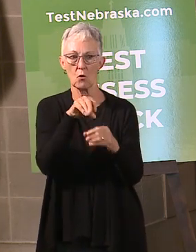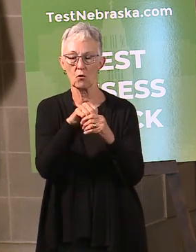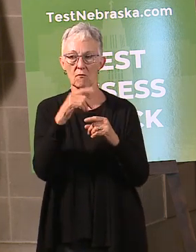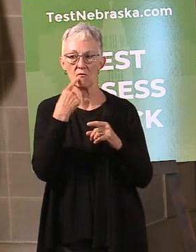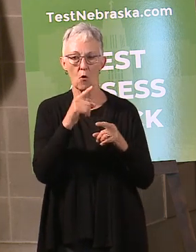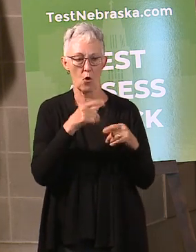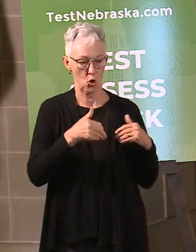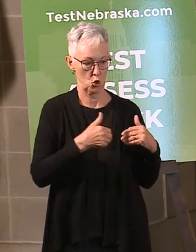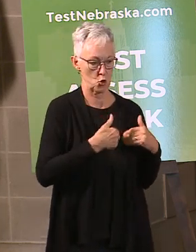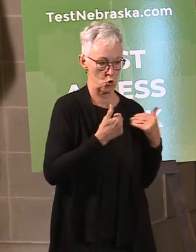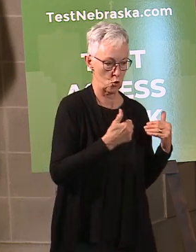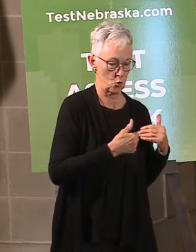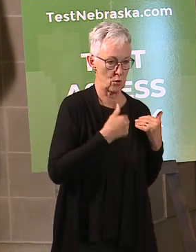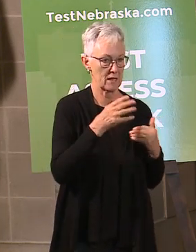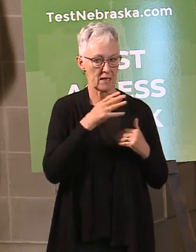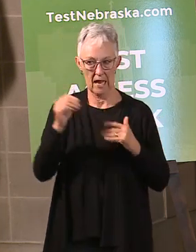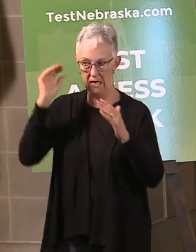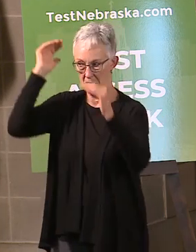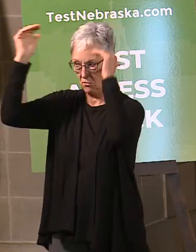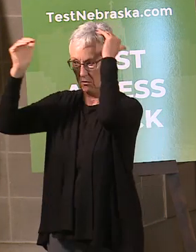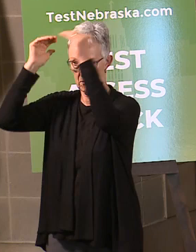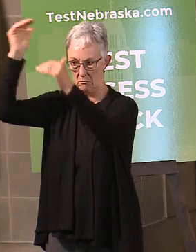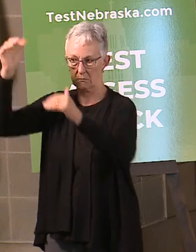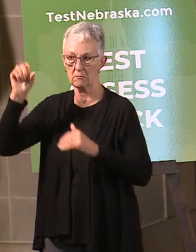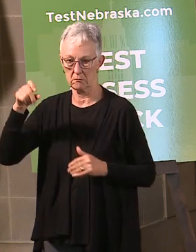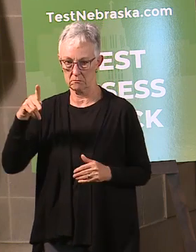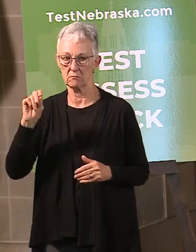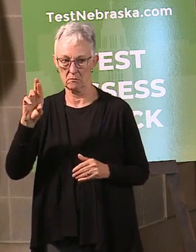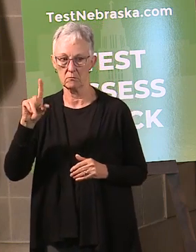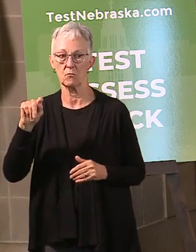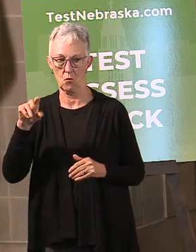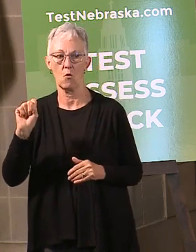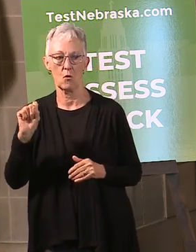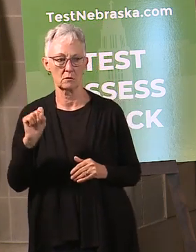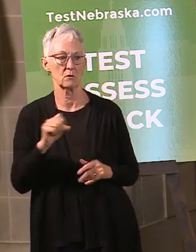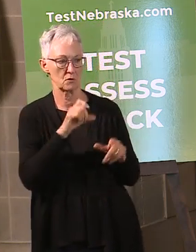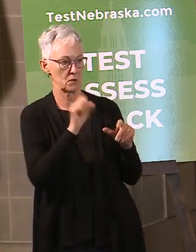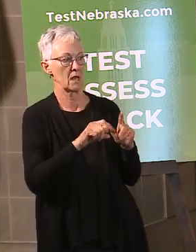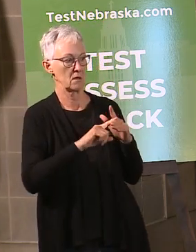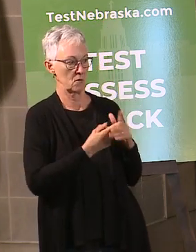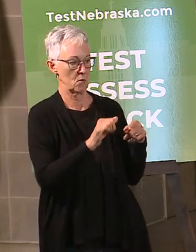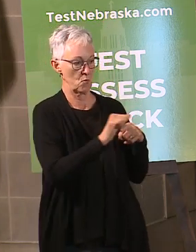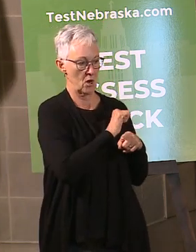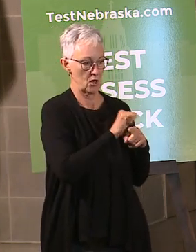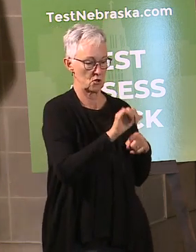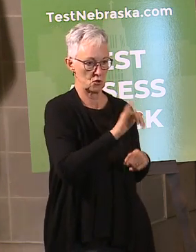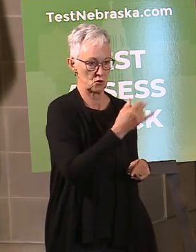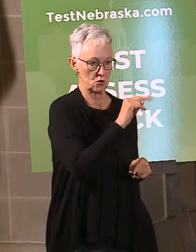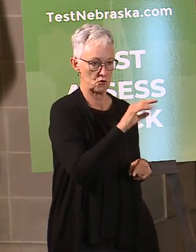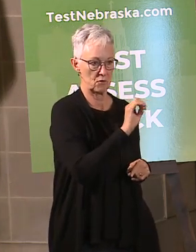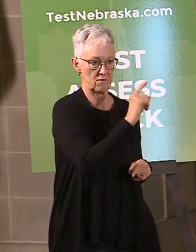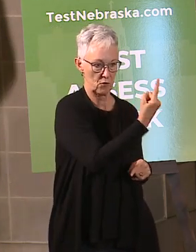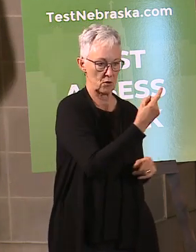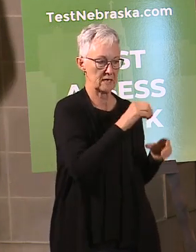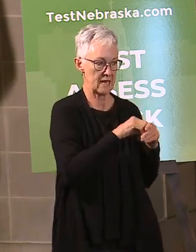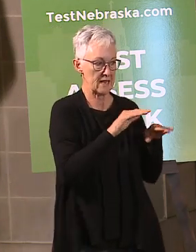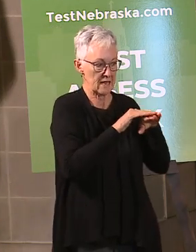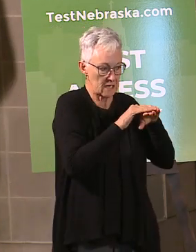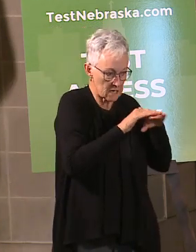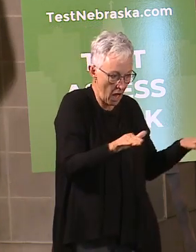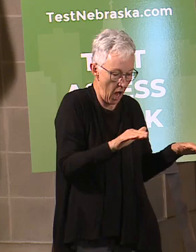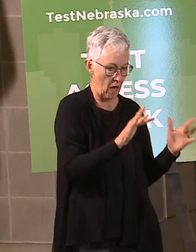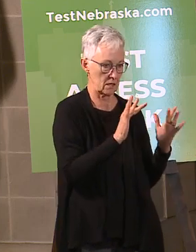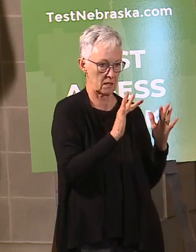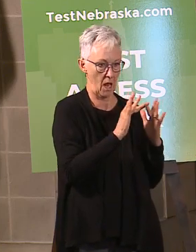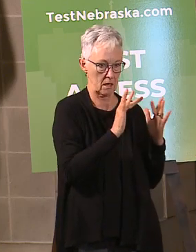and adults. So youth and adults will be able to start practice that June 1st in those non-contact or limited contact